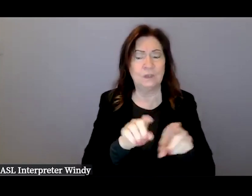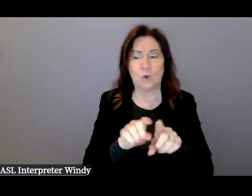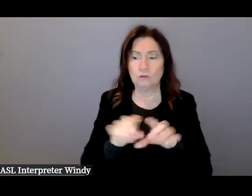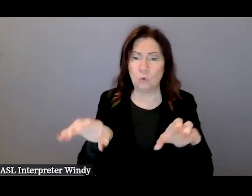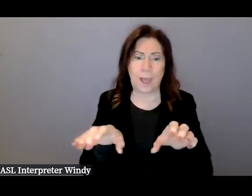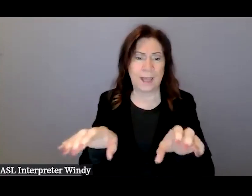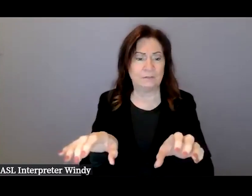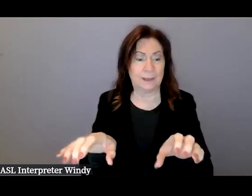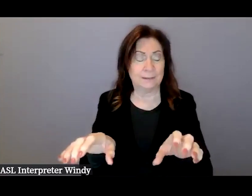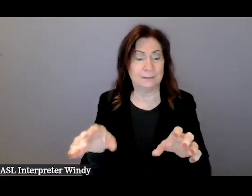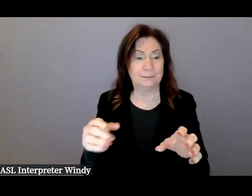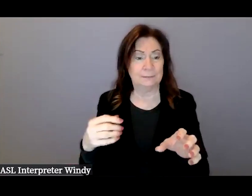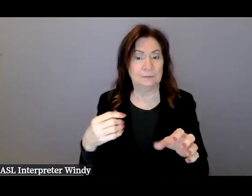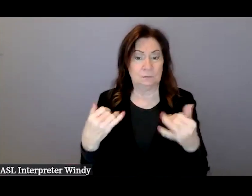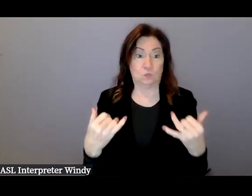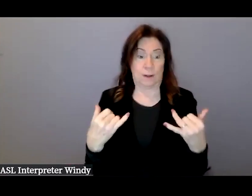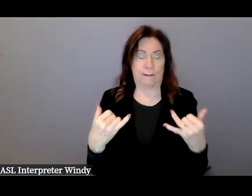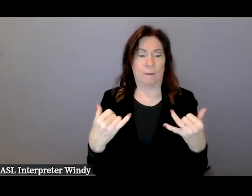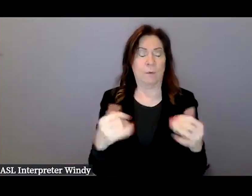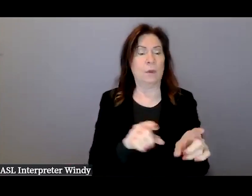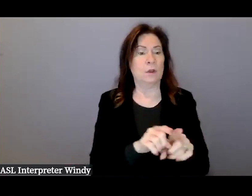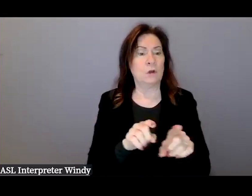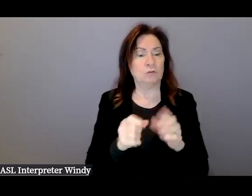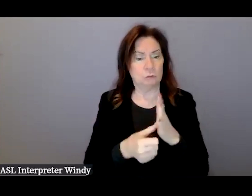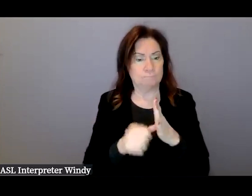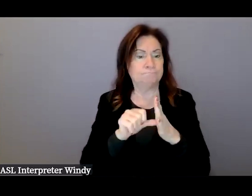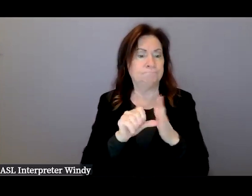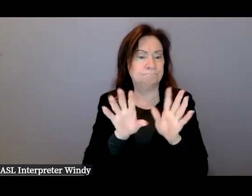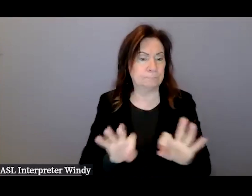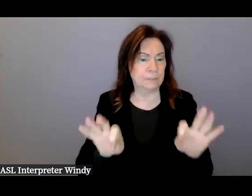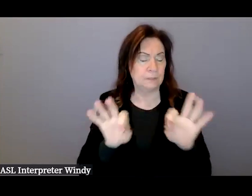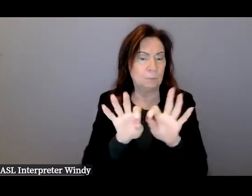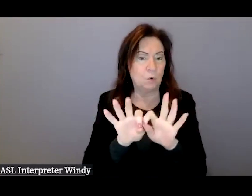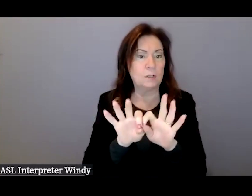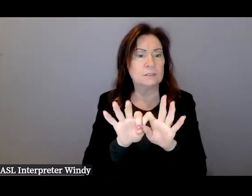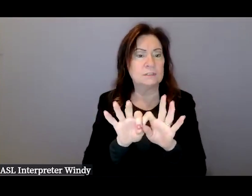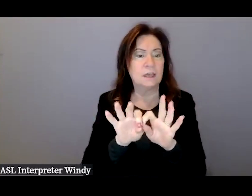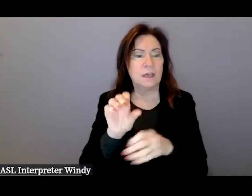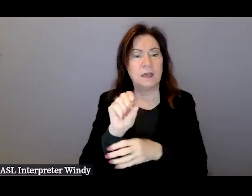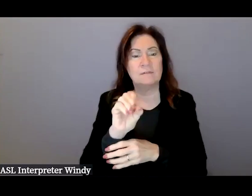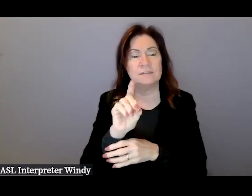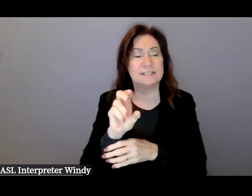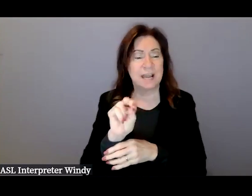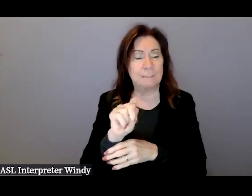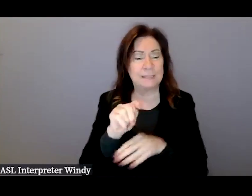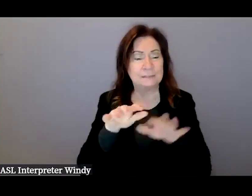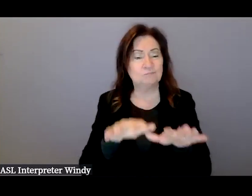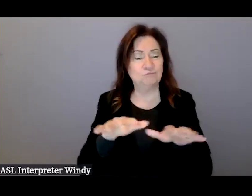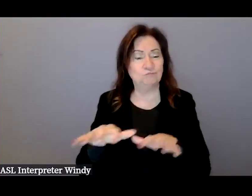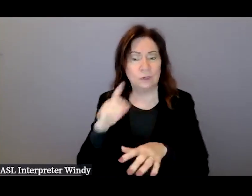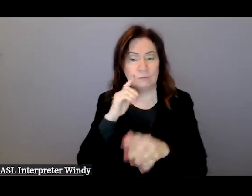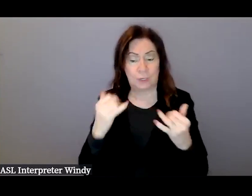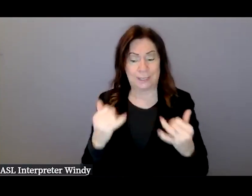we speak. It also underscores the importance of sedimentation basins for our existing